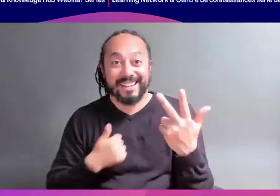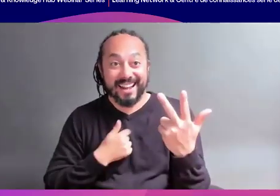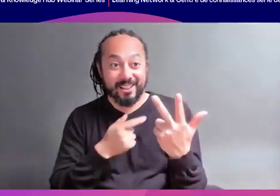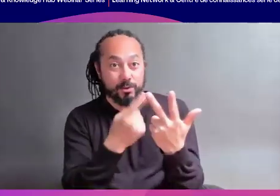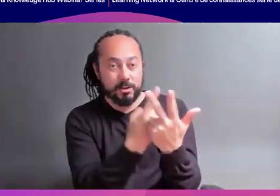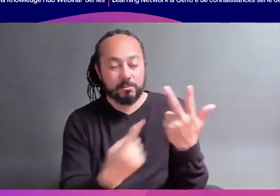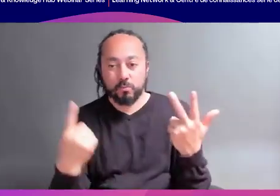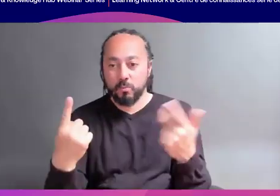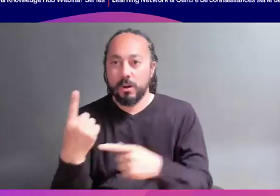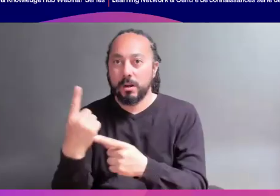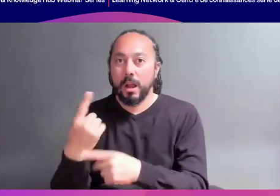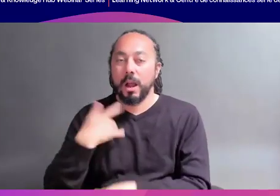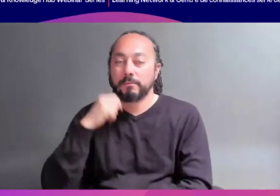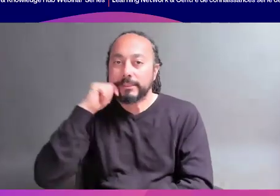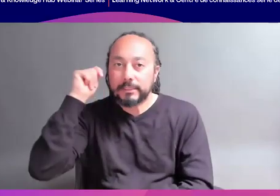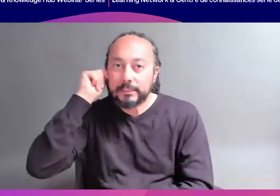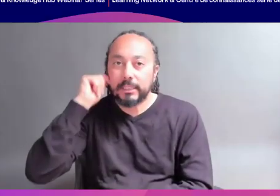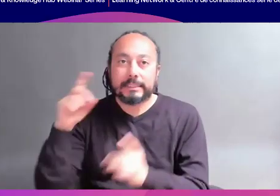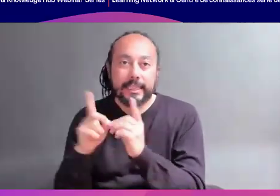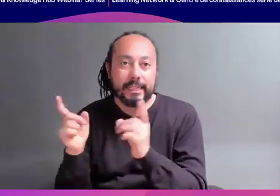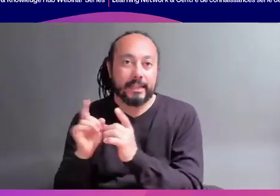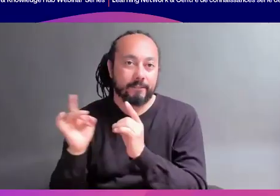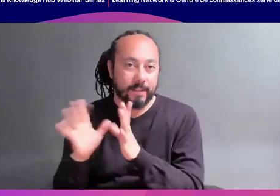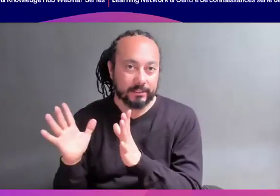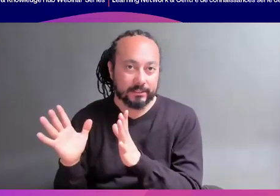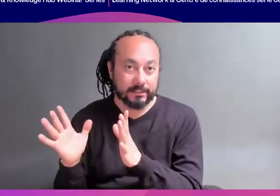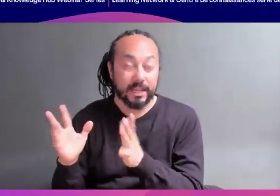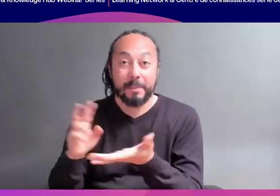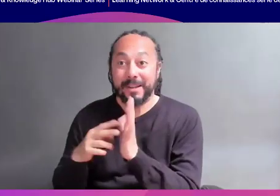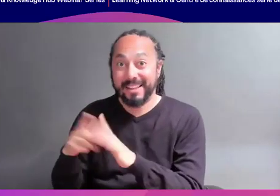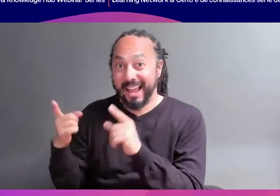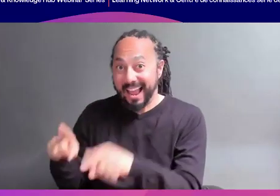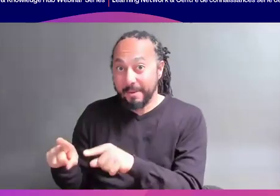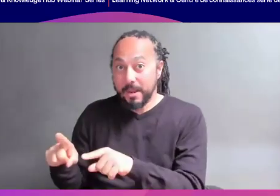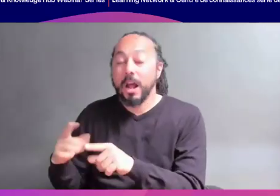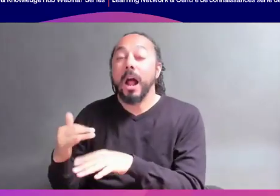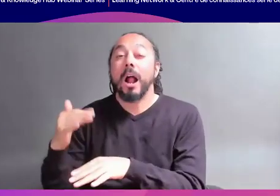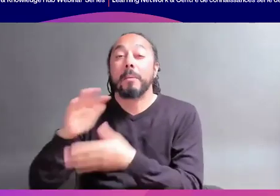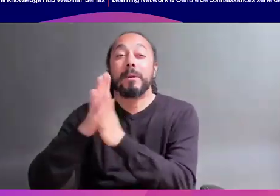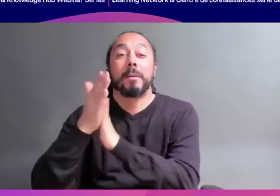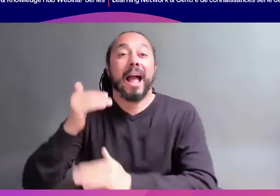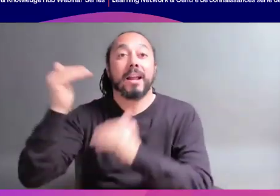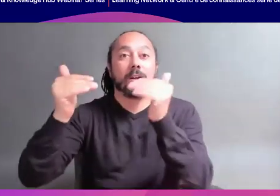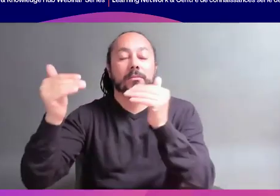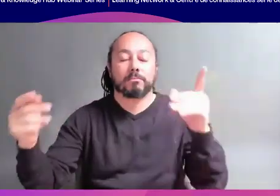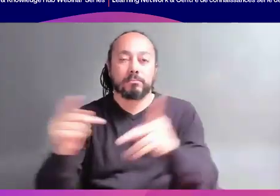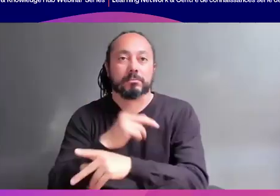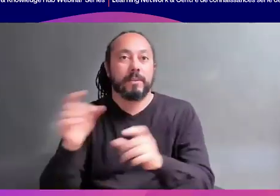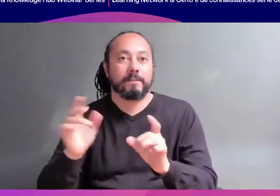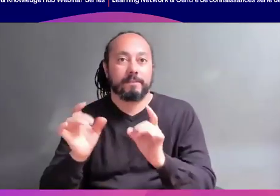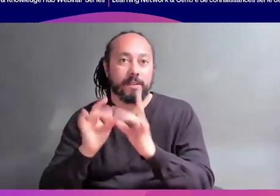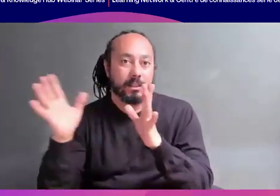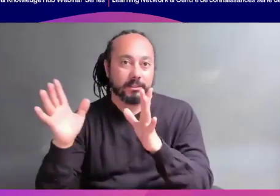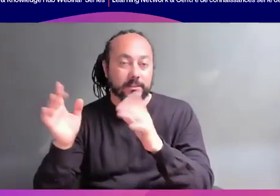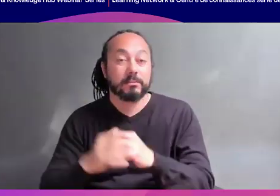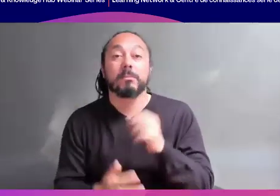experience adolescent dating violence, which increases the likelihood of experiencing adult domestic violence. Most parents want to prevent